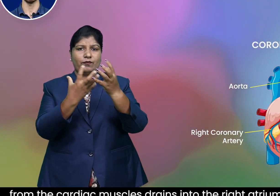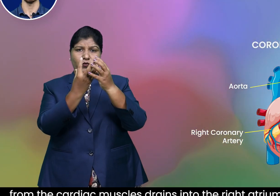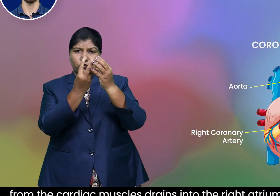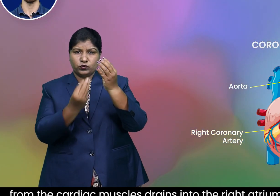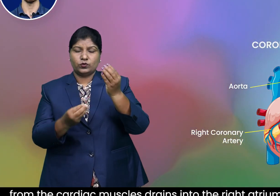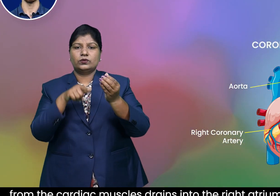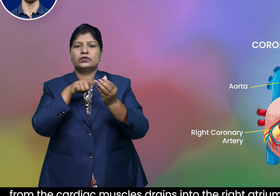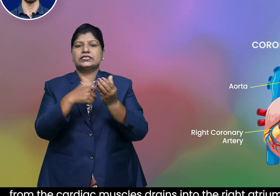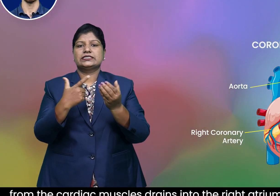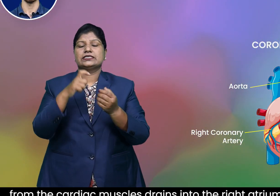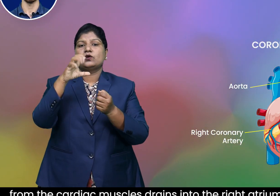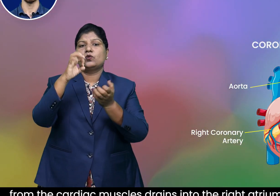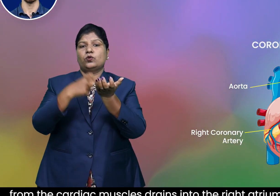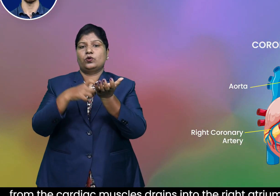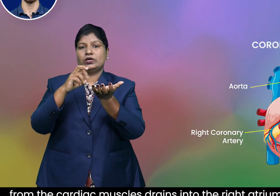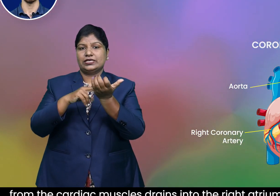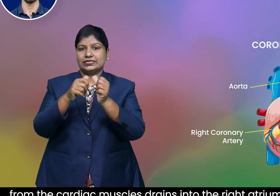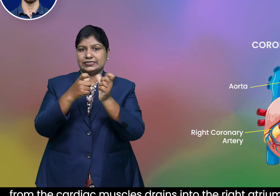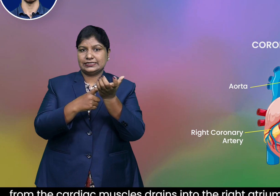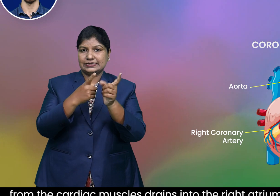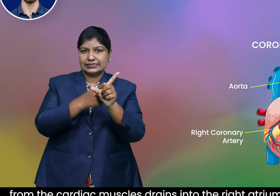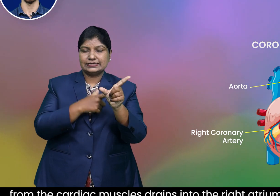sinuses.